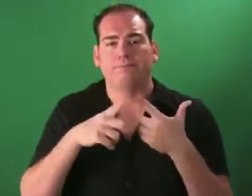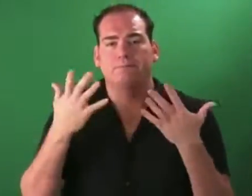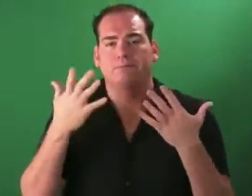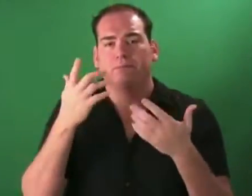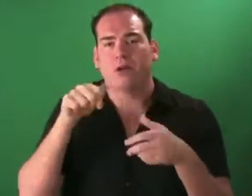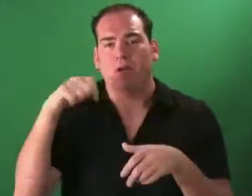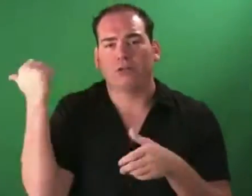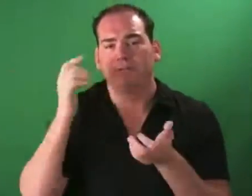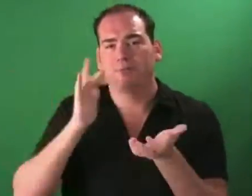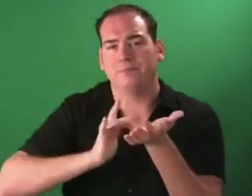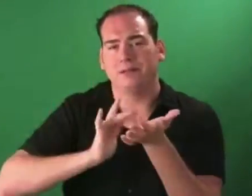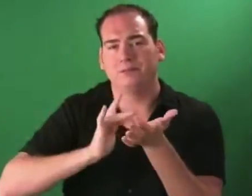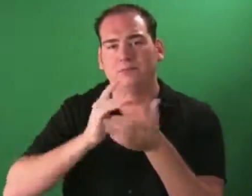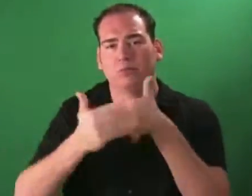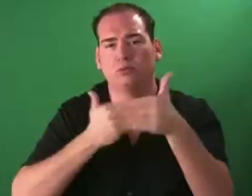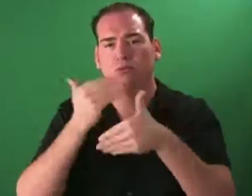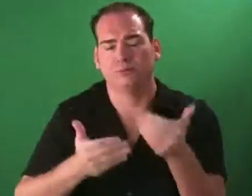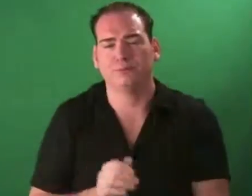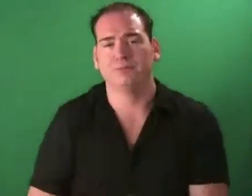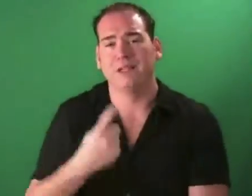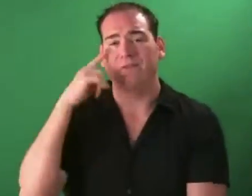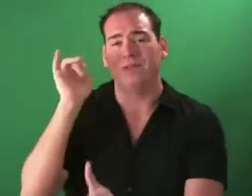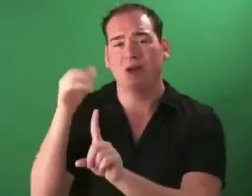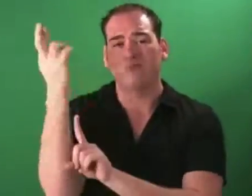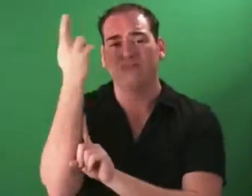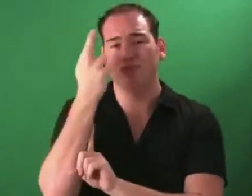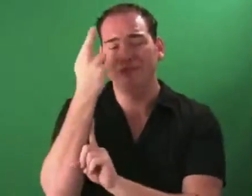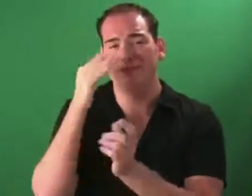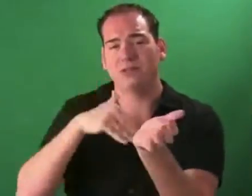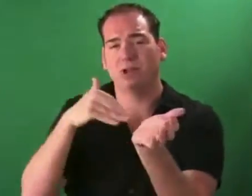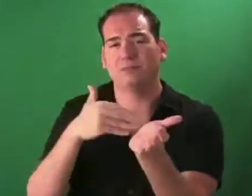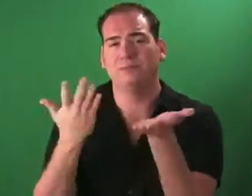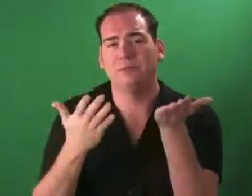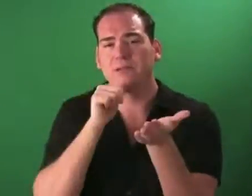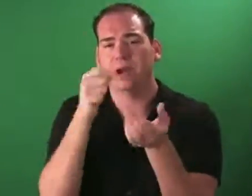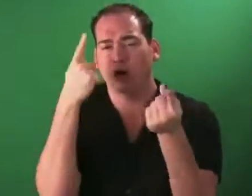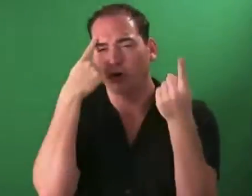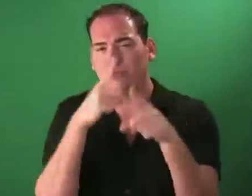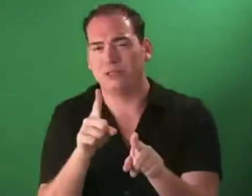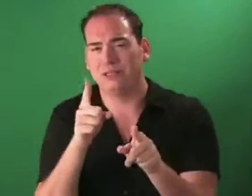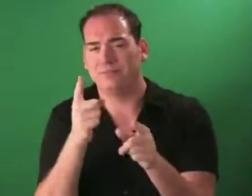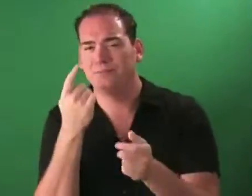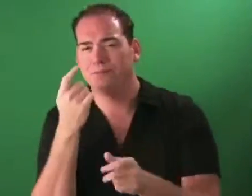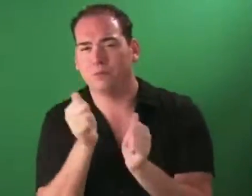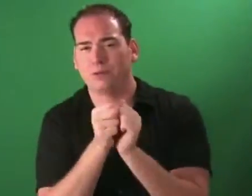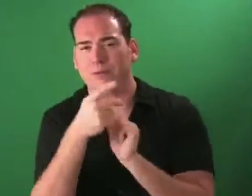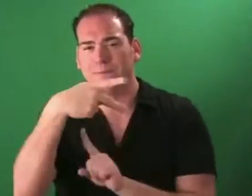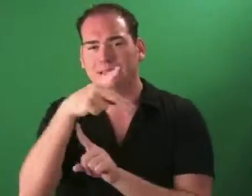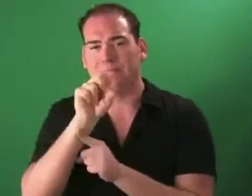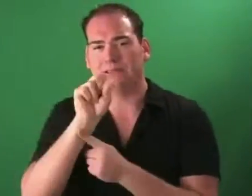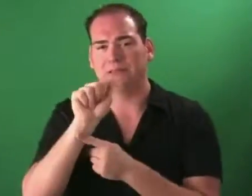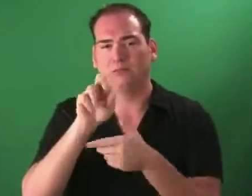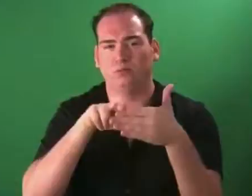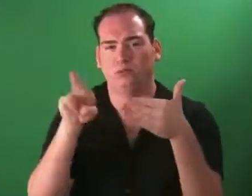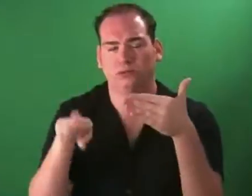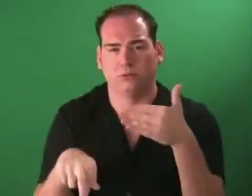able to determine whether it is truly cancerous if you're experiencing all the symptoms, and even if the blood test does come back.